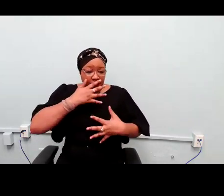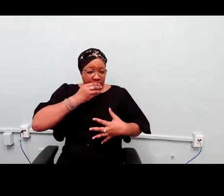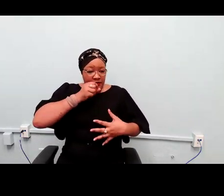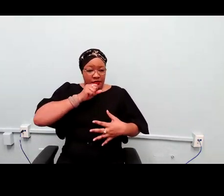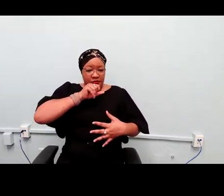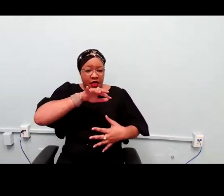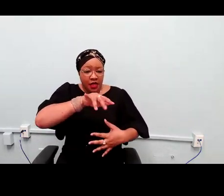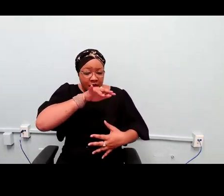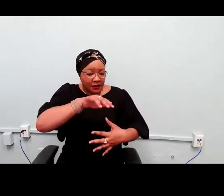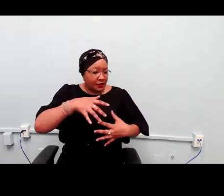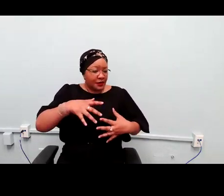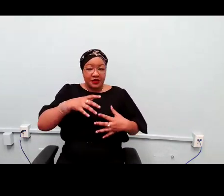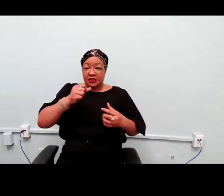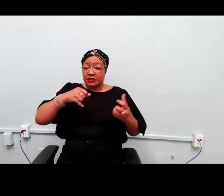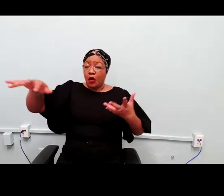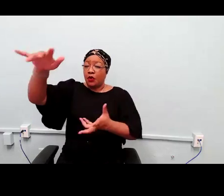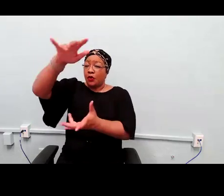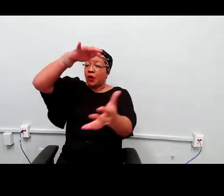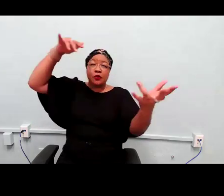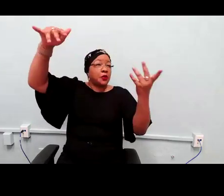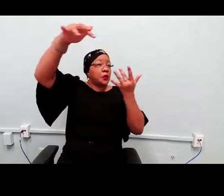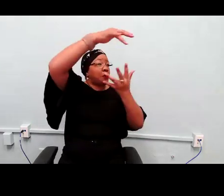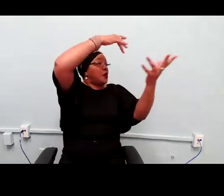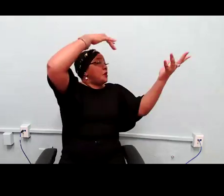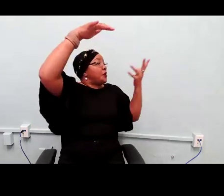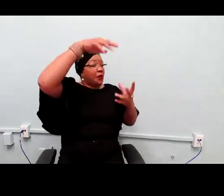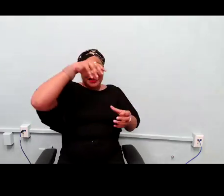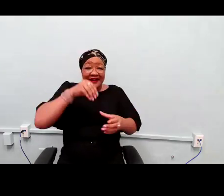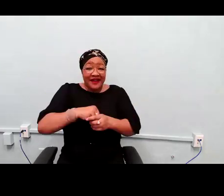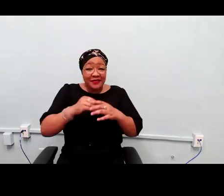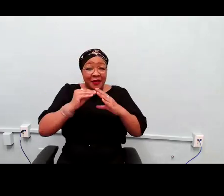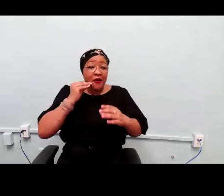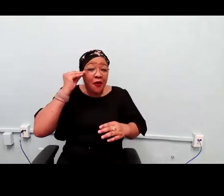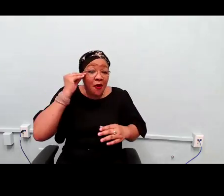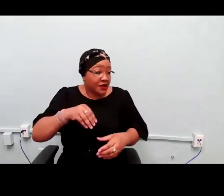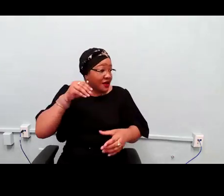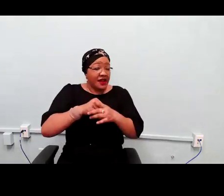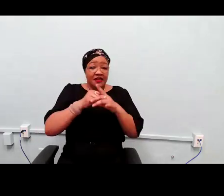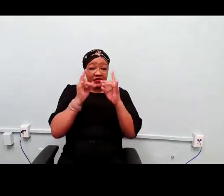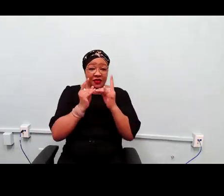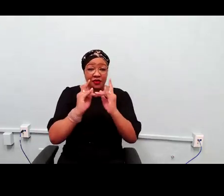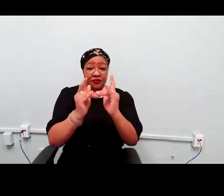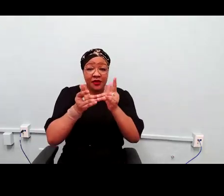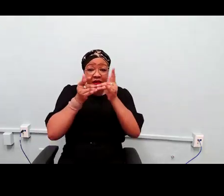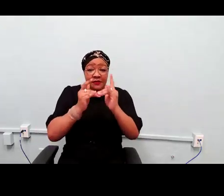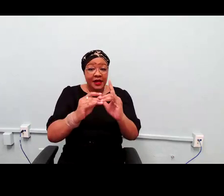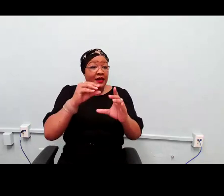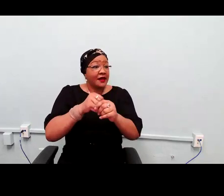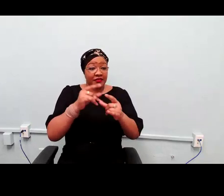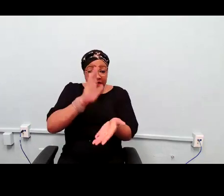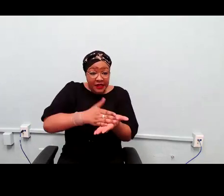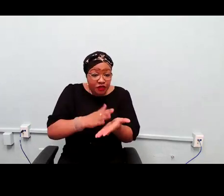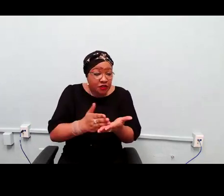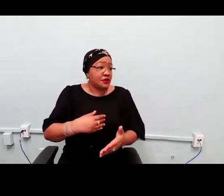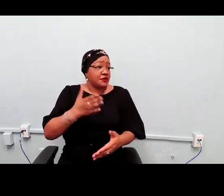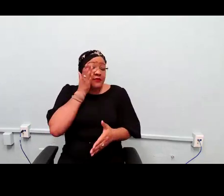smoke, smoke in the womb, smoke in the ward, smoke in the crib, smoke in the everyday kitchen, bedroom, bathroom, living